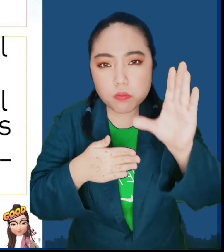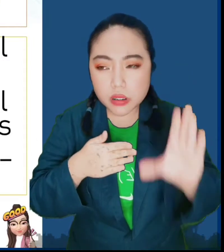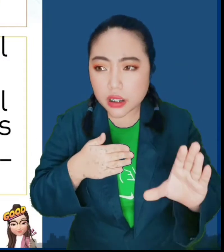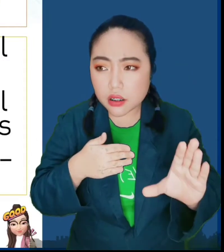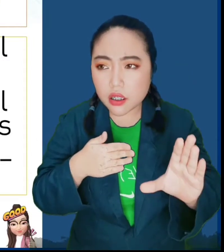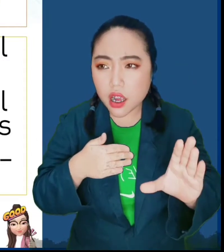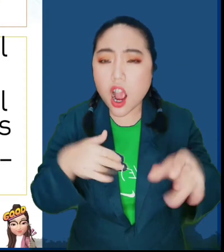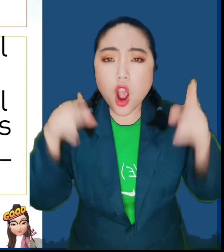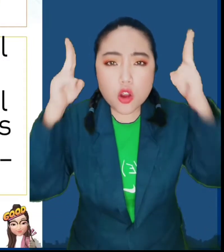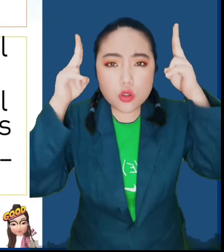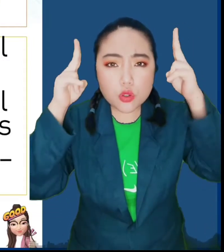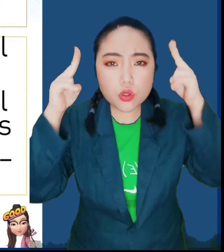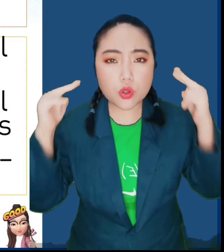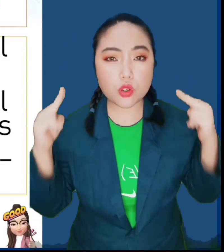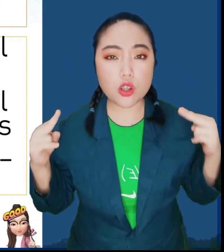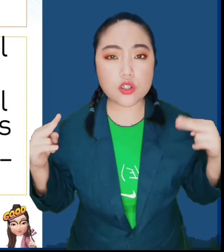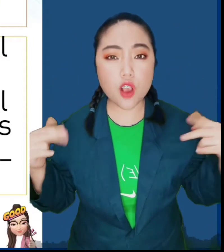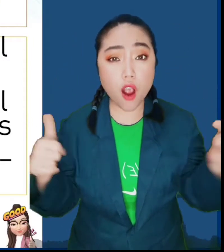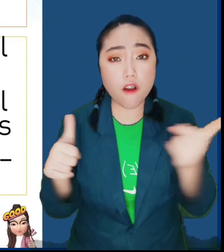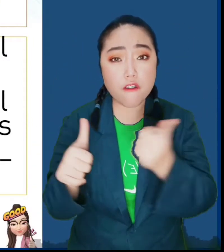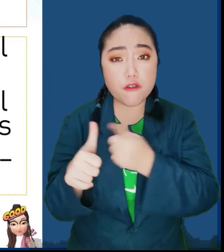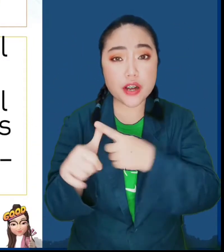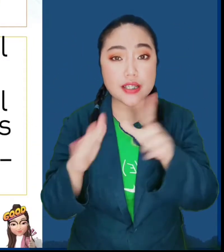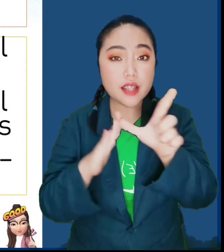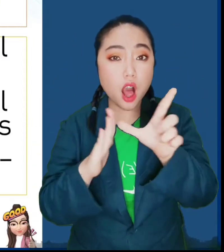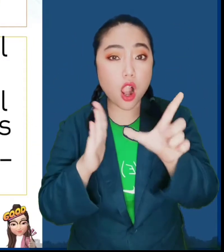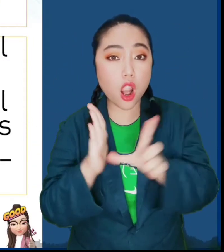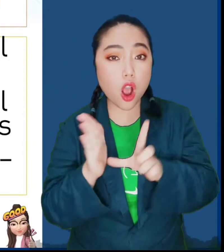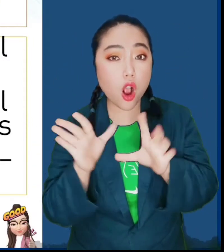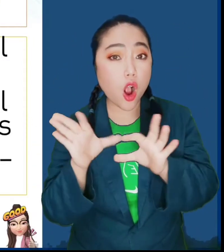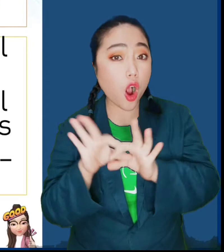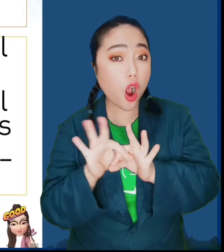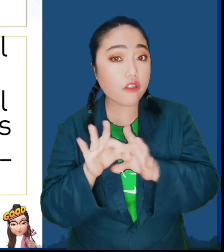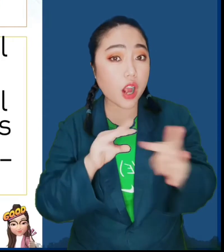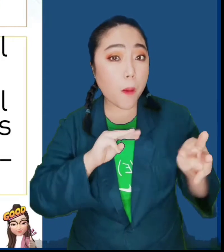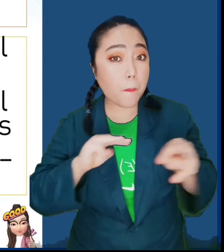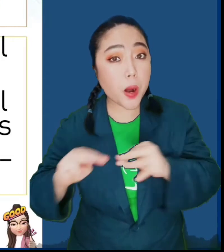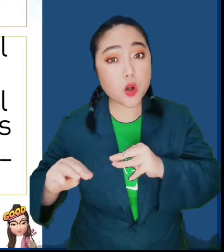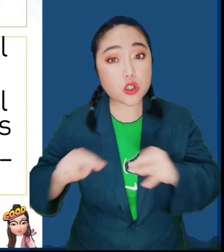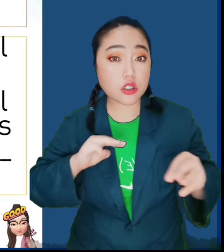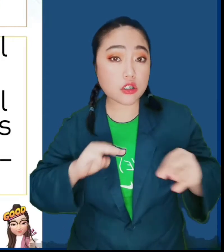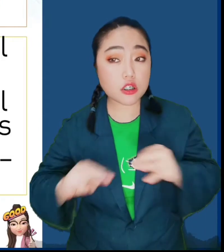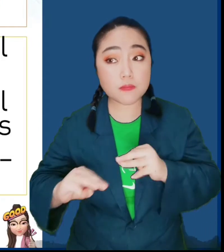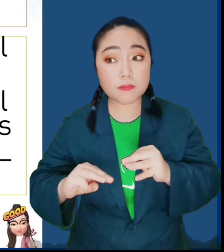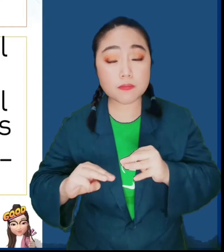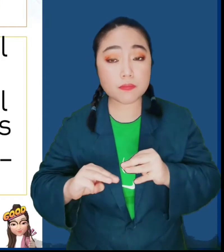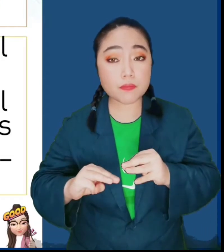Complete Newton's first law of motion.